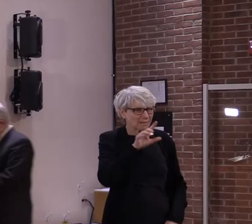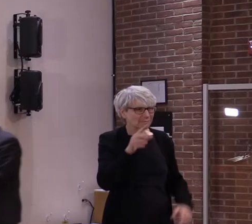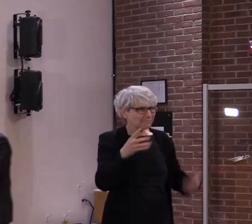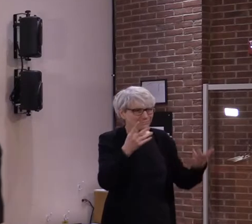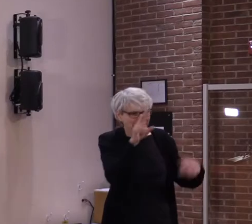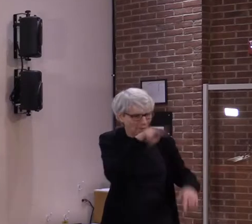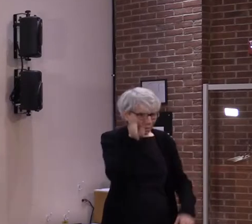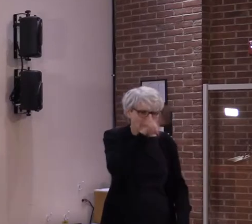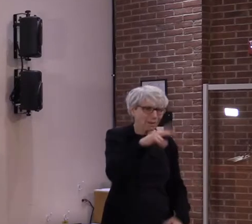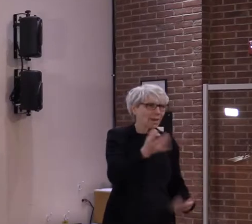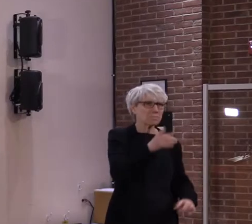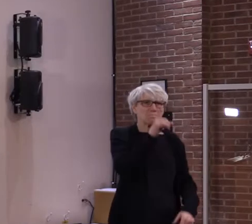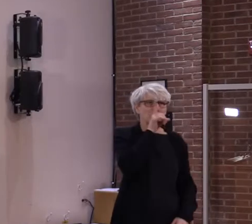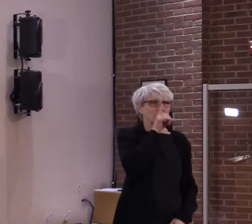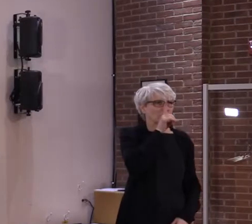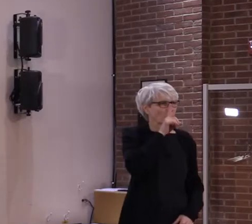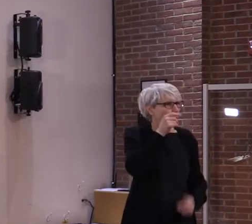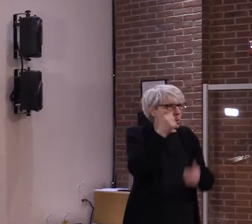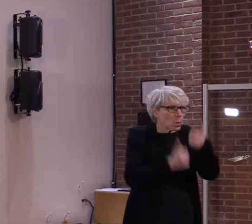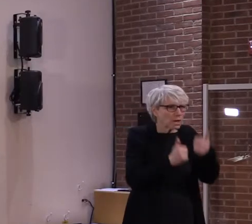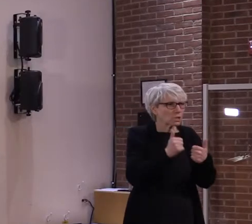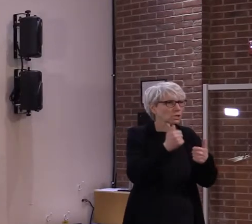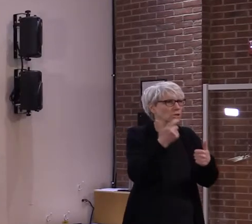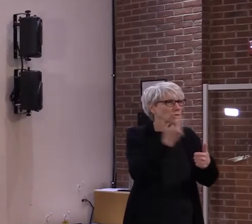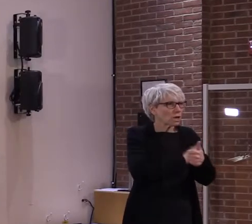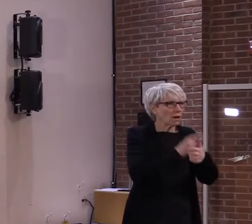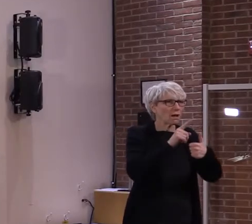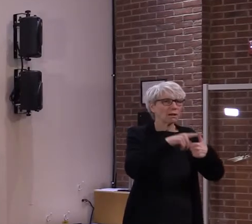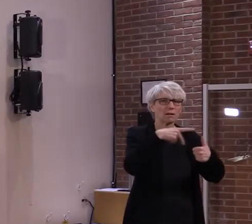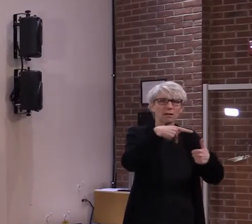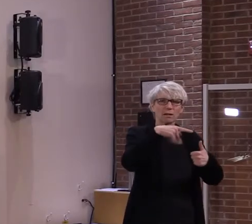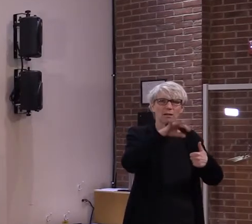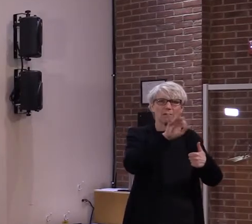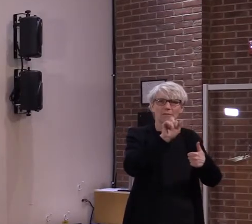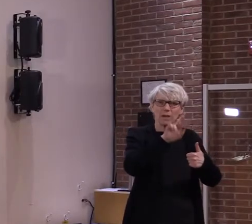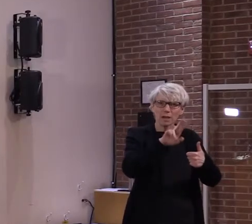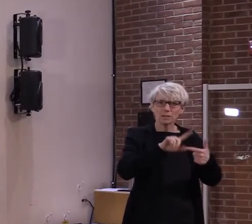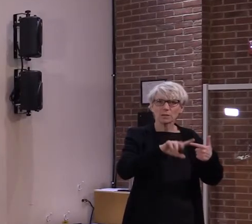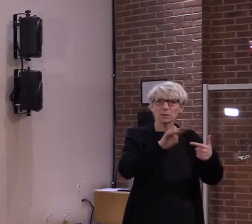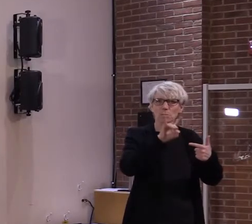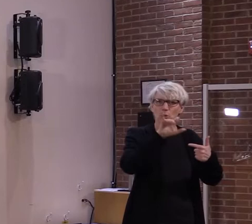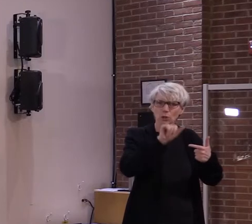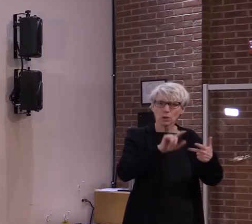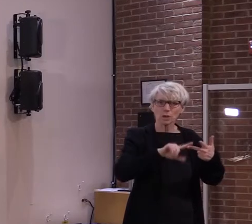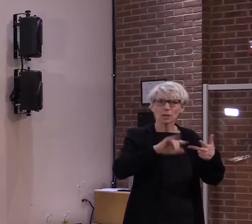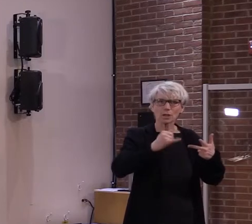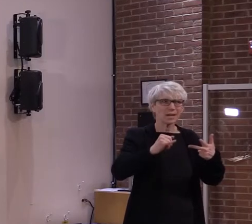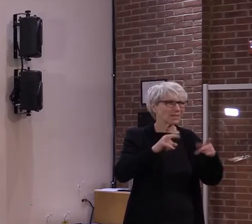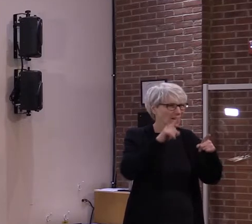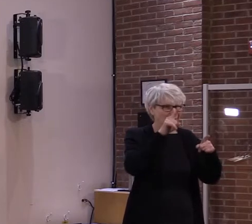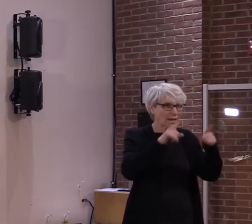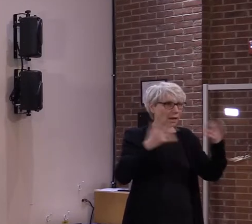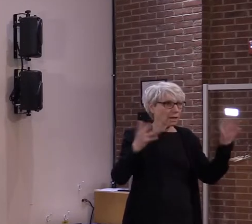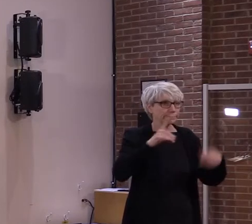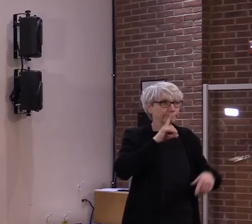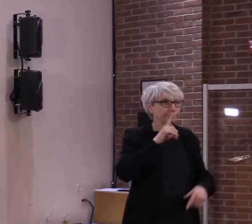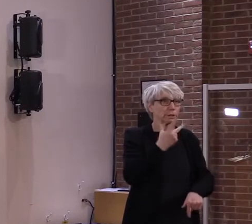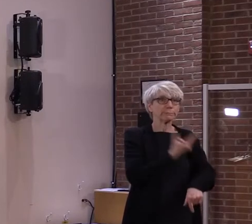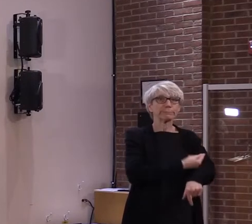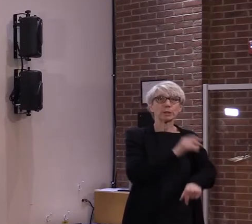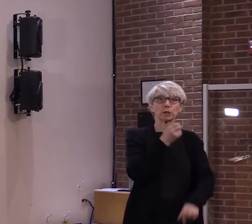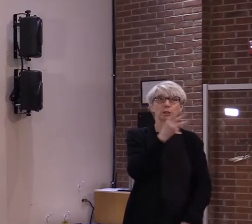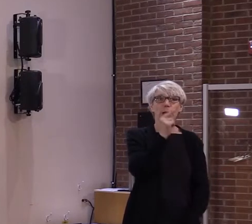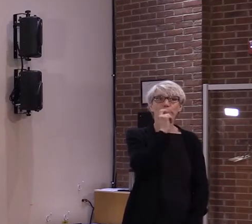site. I know you've talked about that in the past as a feature that was coming. Can you give us any update